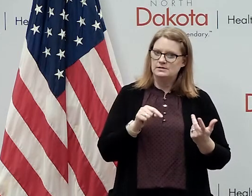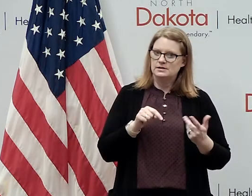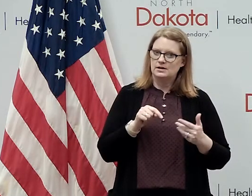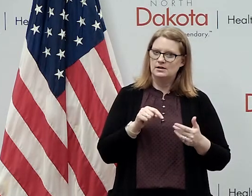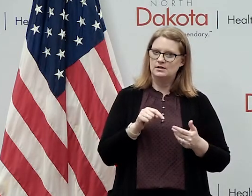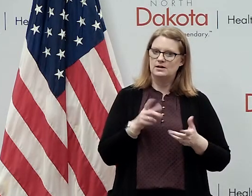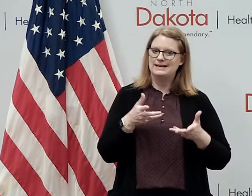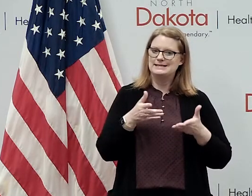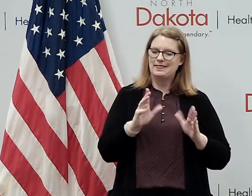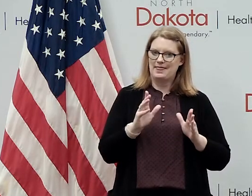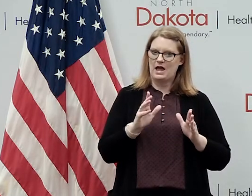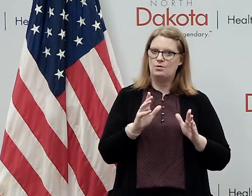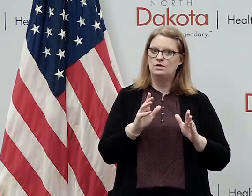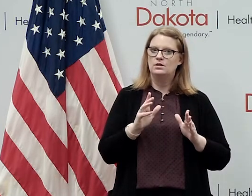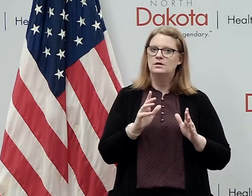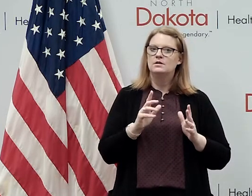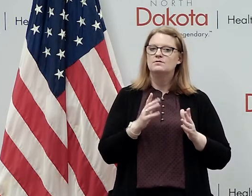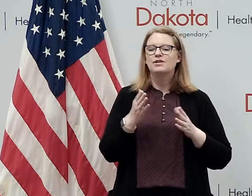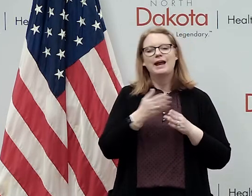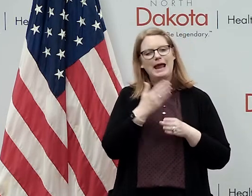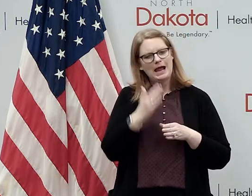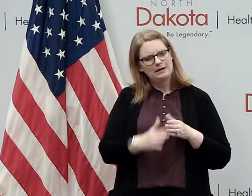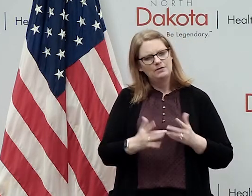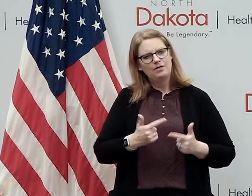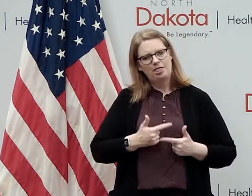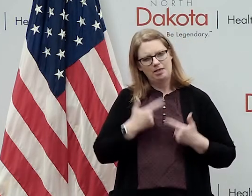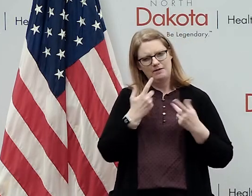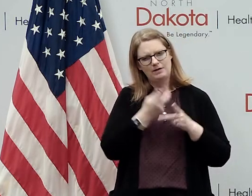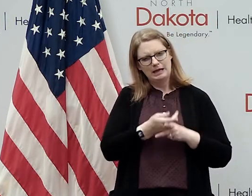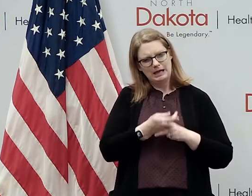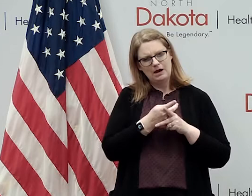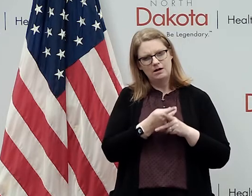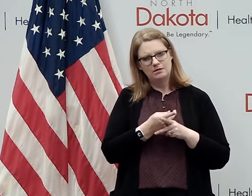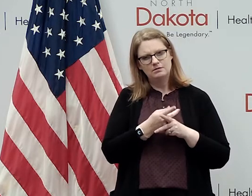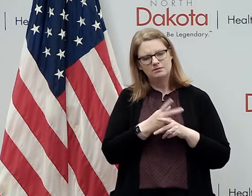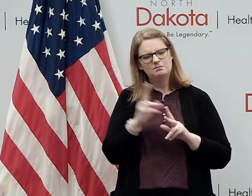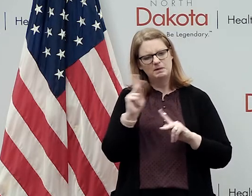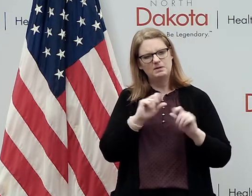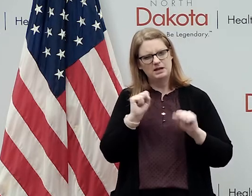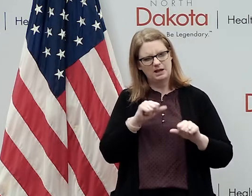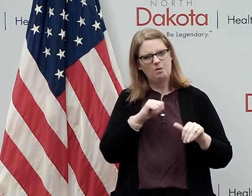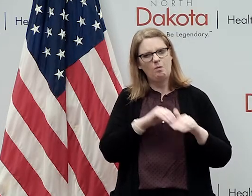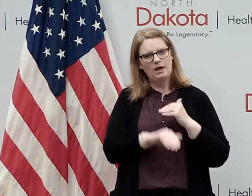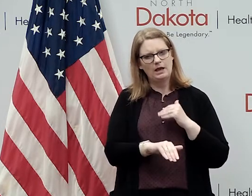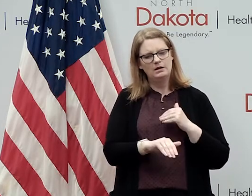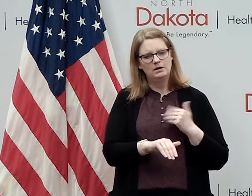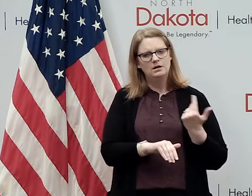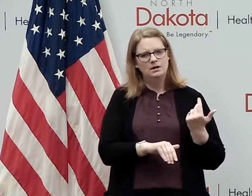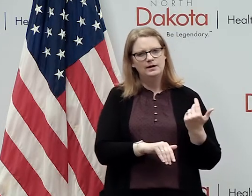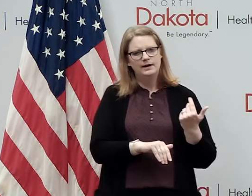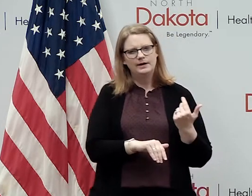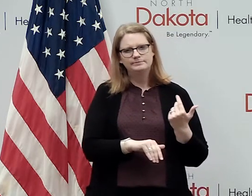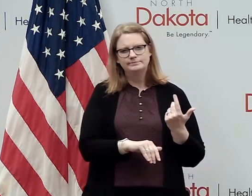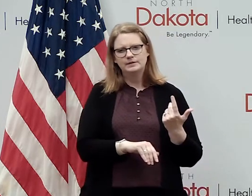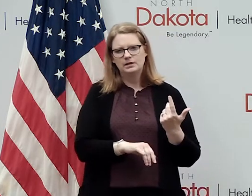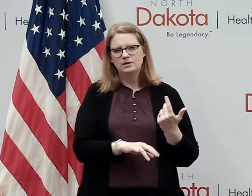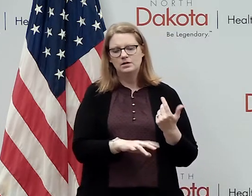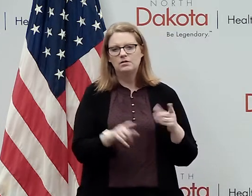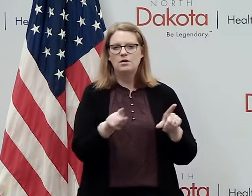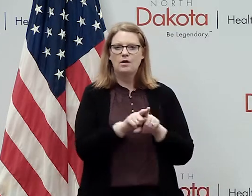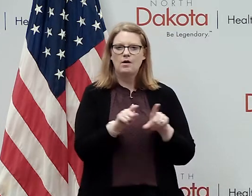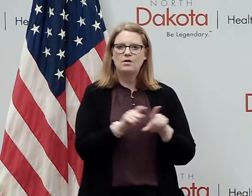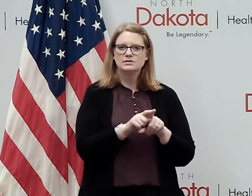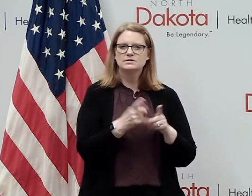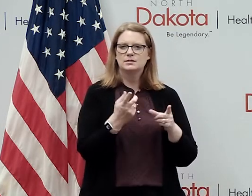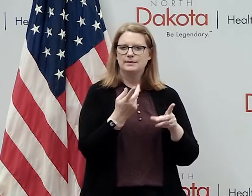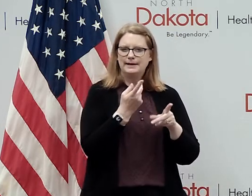visitation is allowed for compassionate end-of-life care situations. And again, this is while utilizing universal source